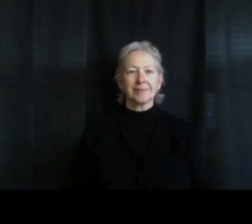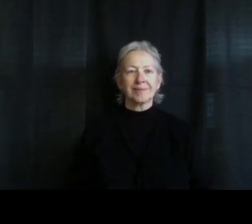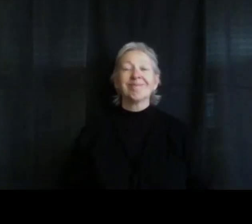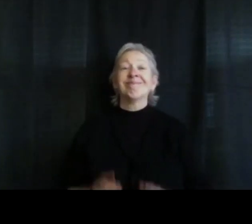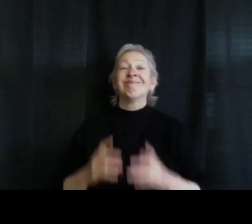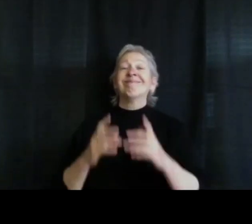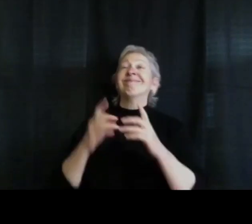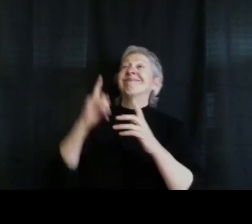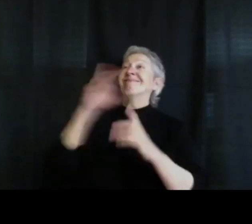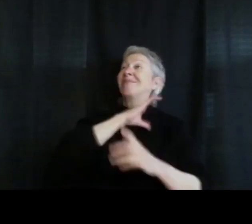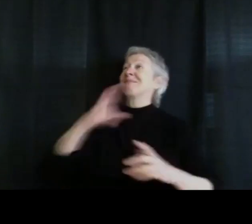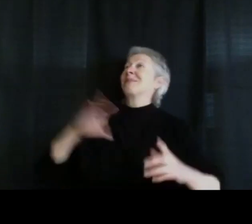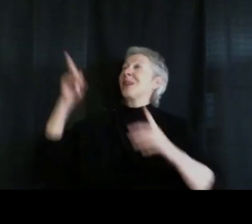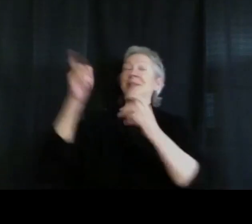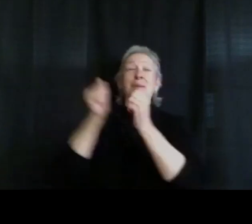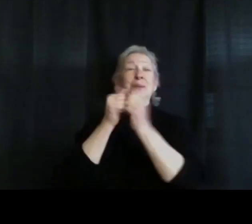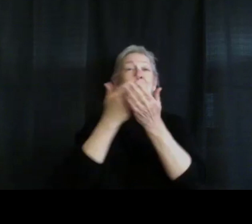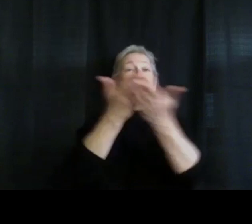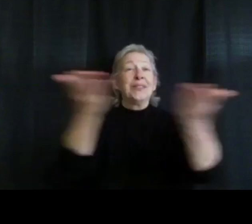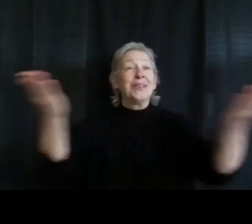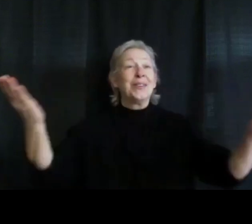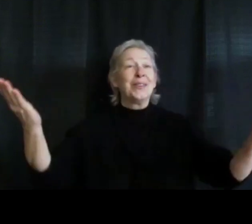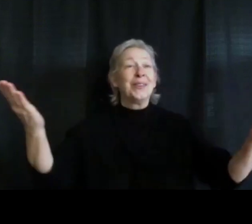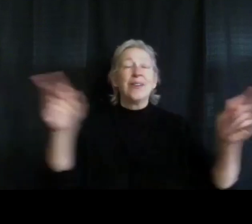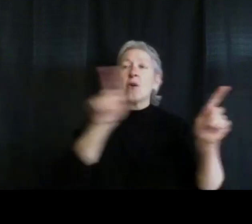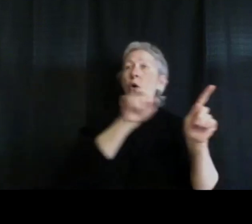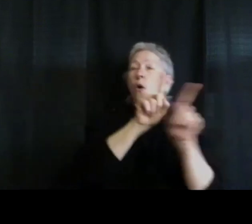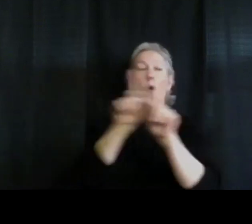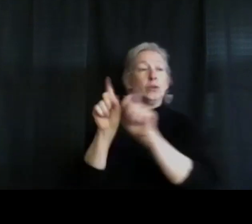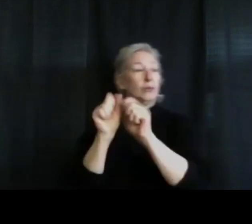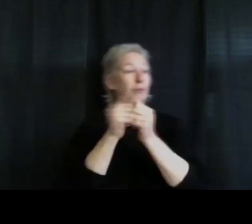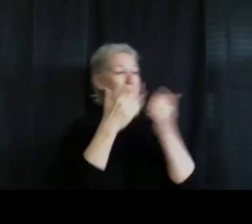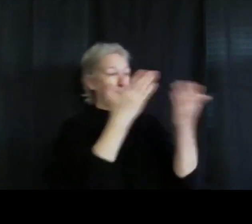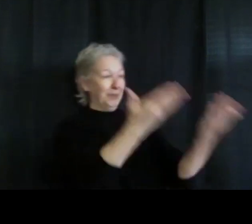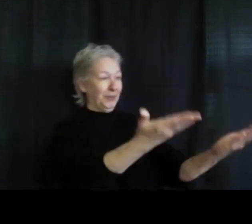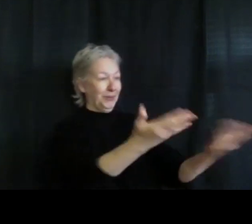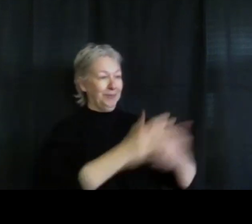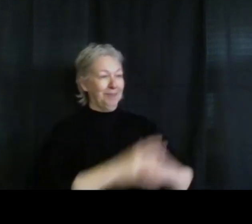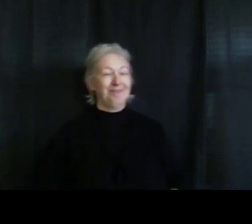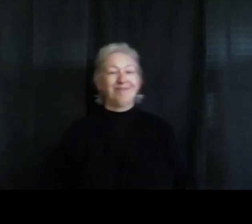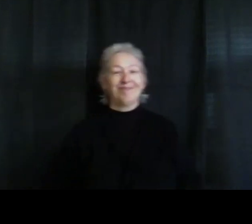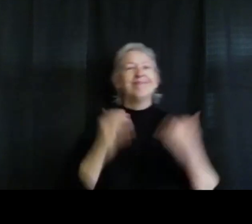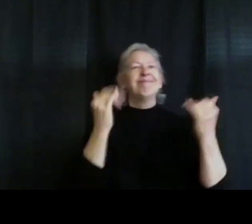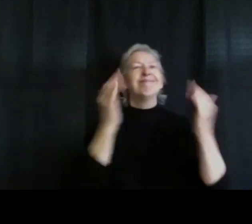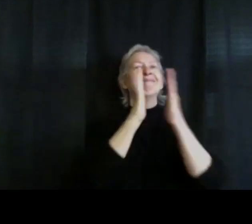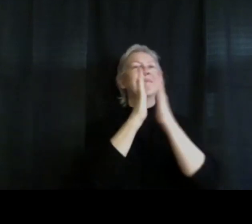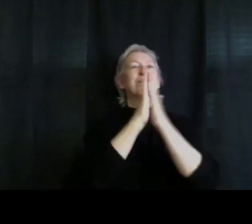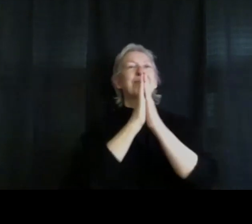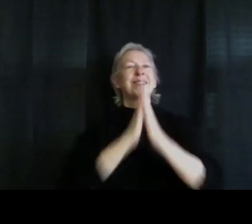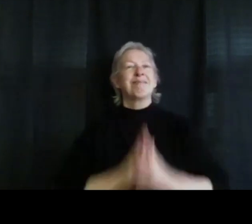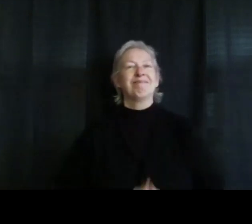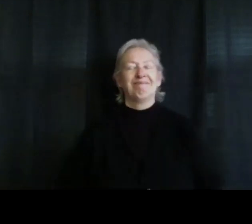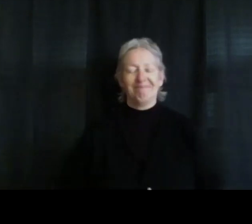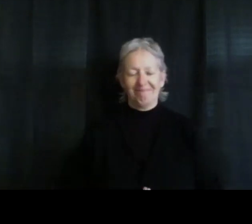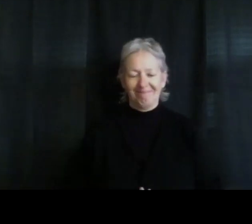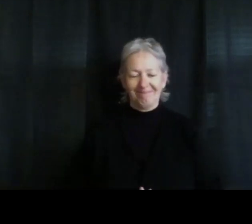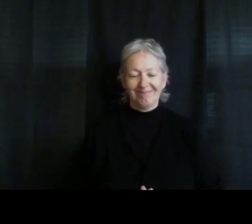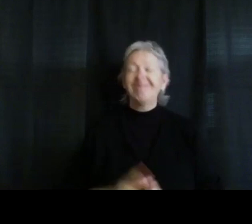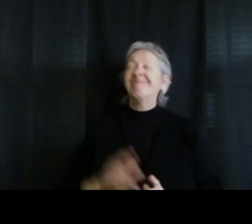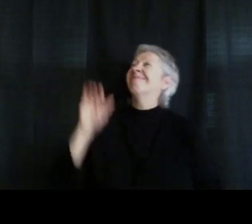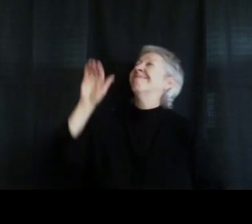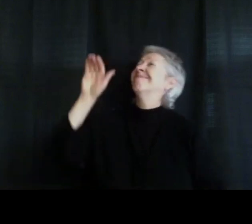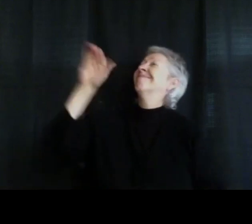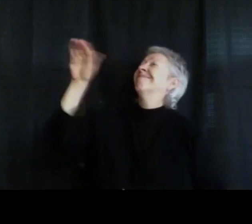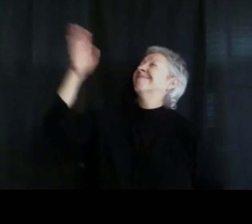Christ be with you and also with you. Let us pray. O God of